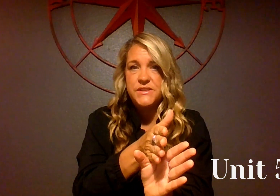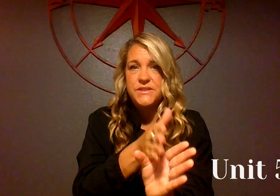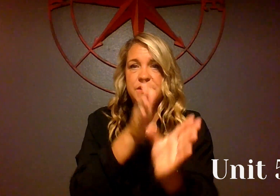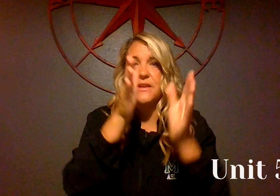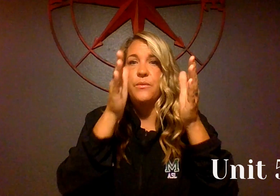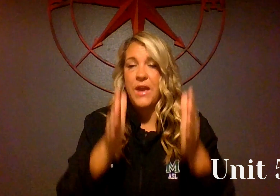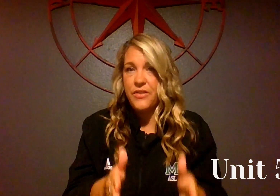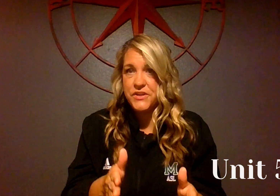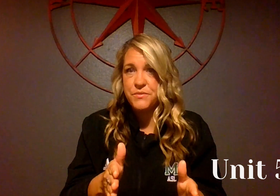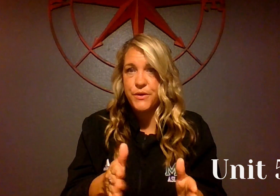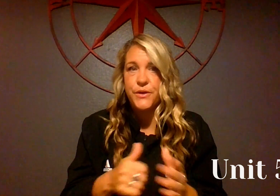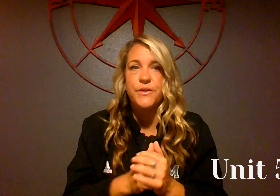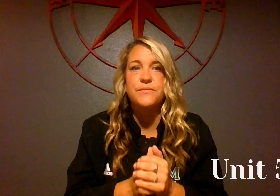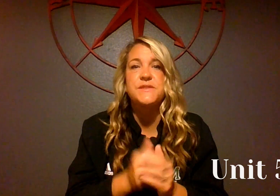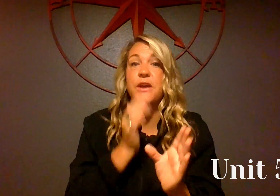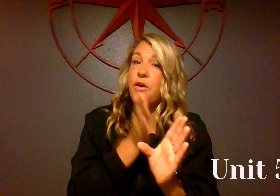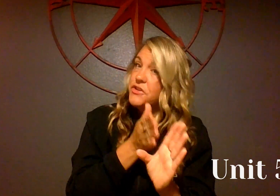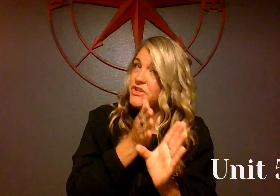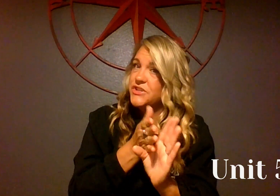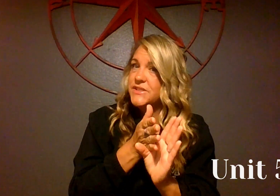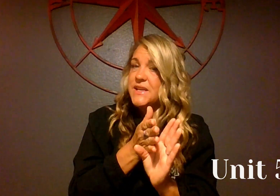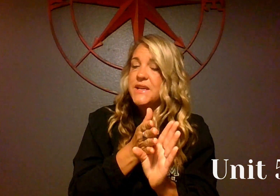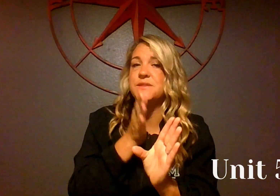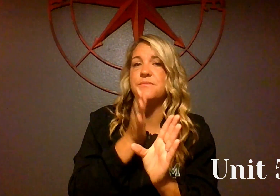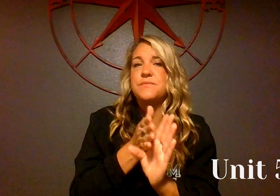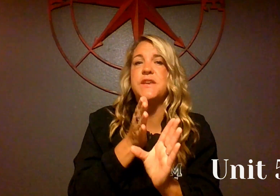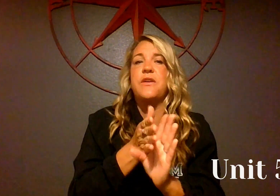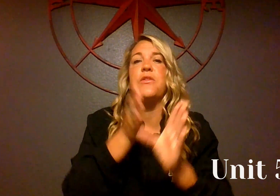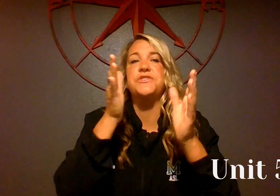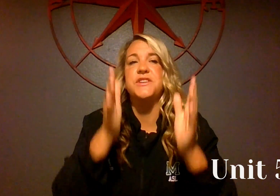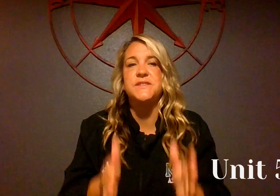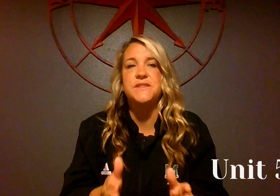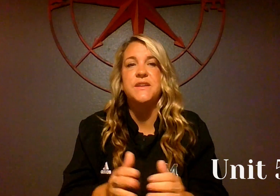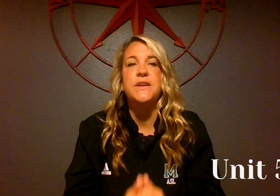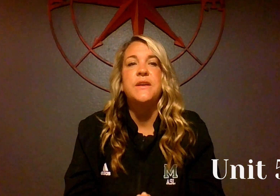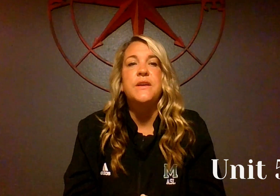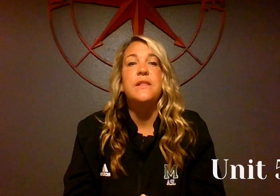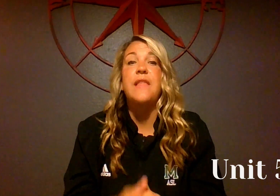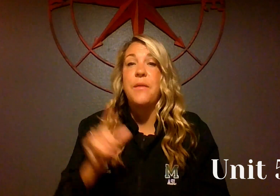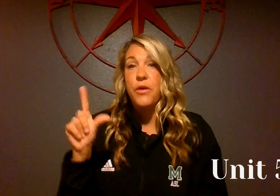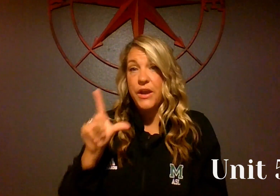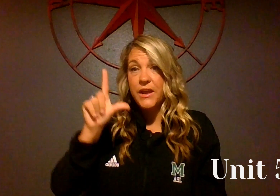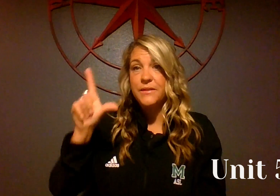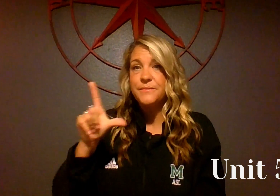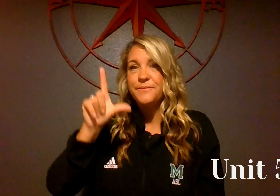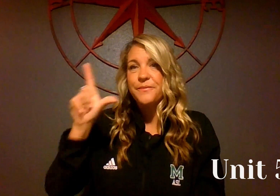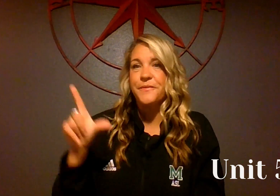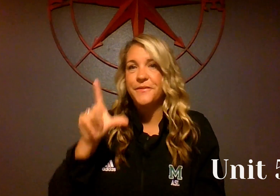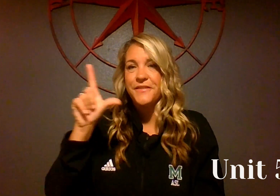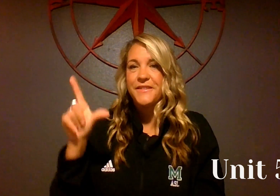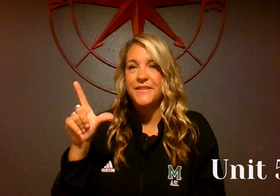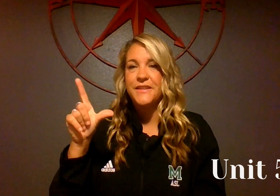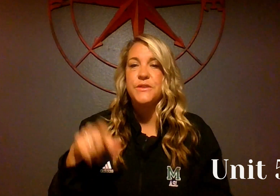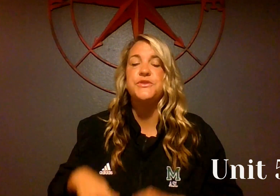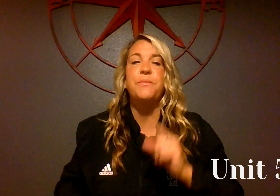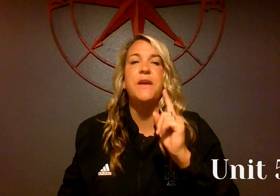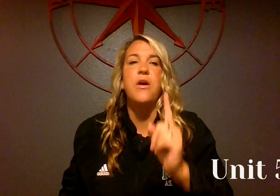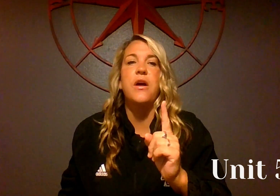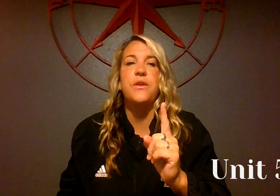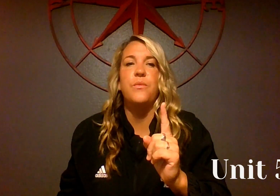Psychologist, we add the agent marker. Psychology just stays. Psychologist. Library, to pick on,